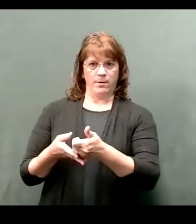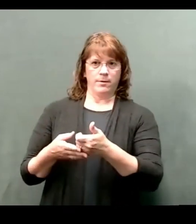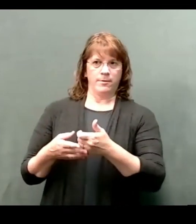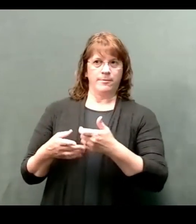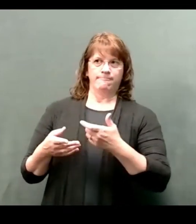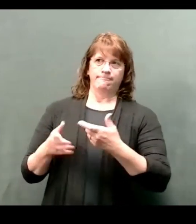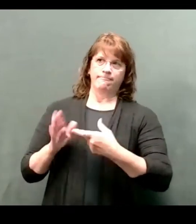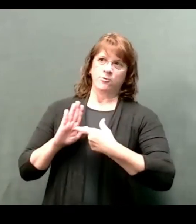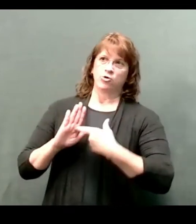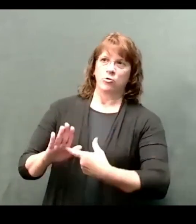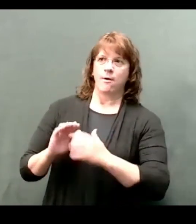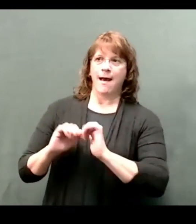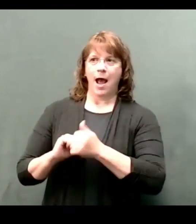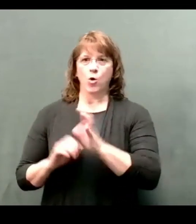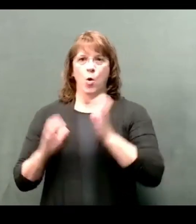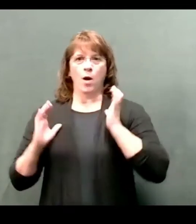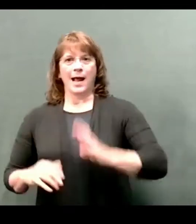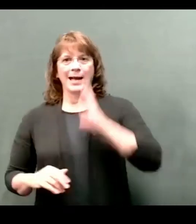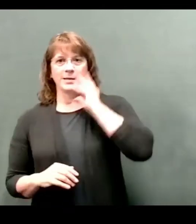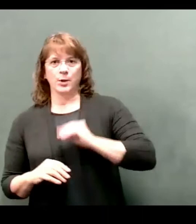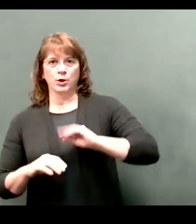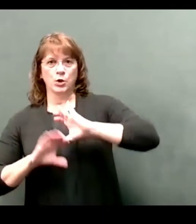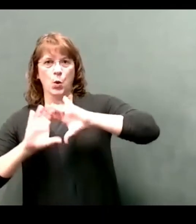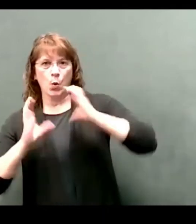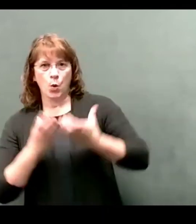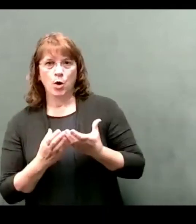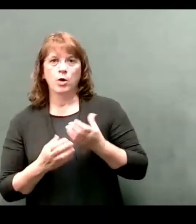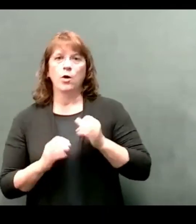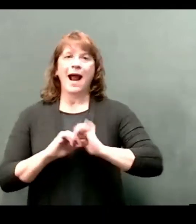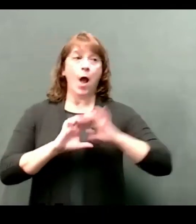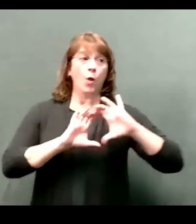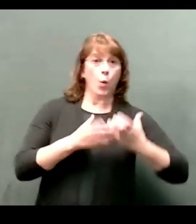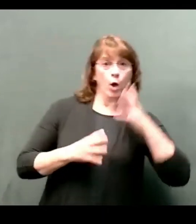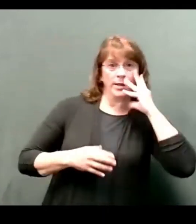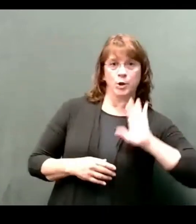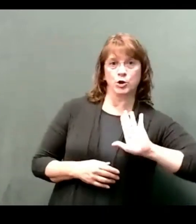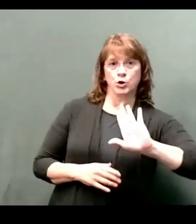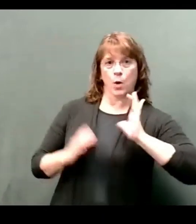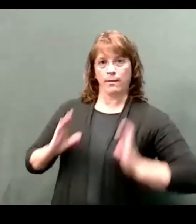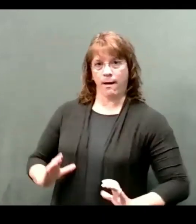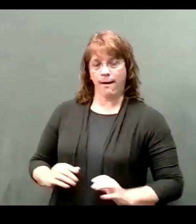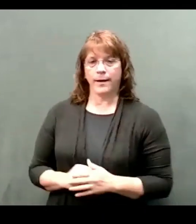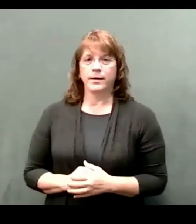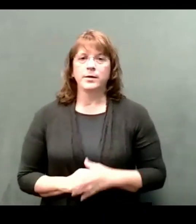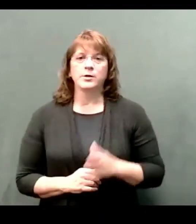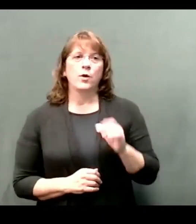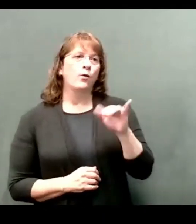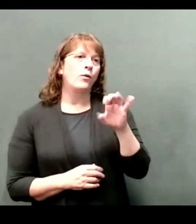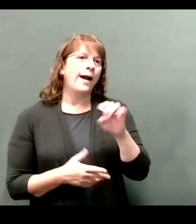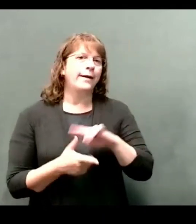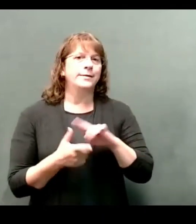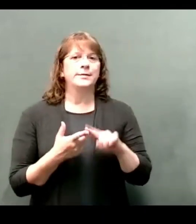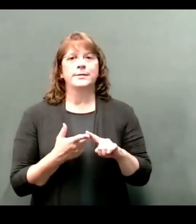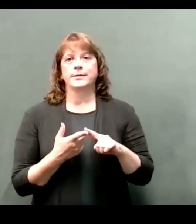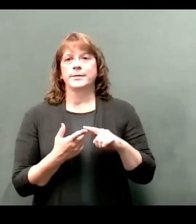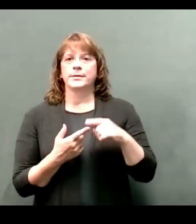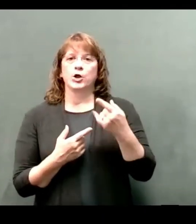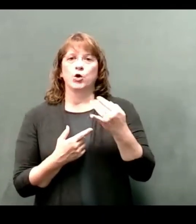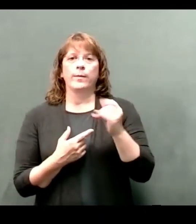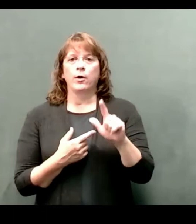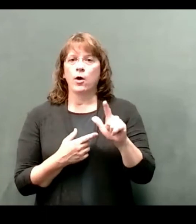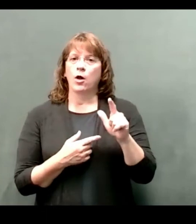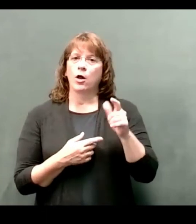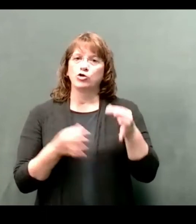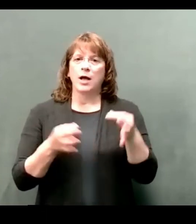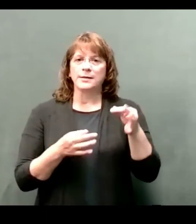client experiences the world, or how the world experiences your client. So this is things like race, sexual orientation, ability, age, criminal justice